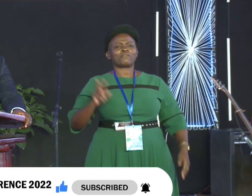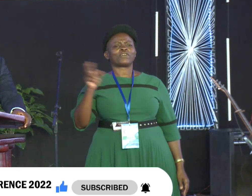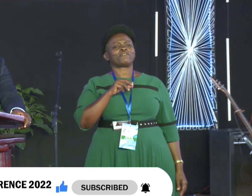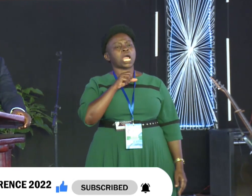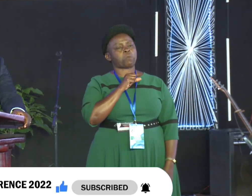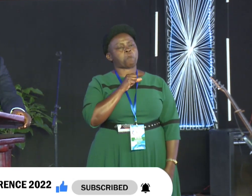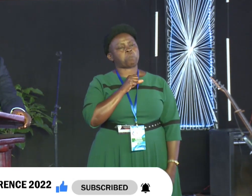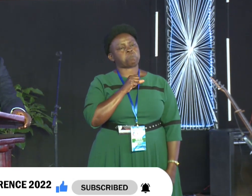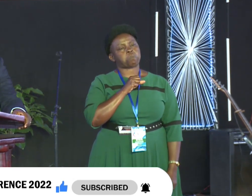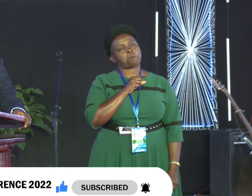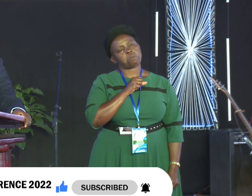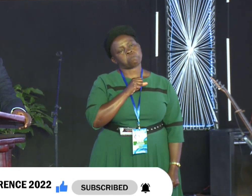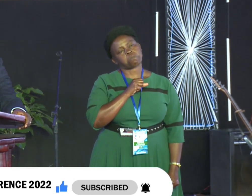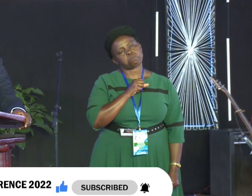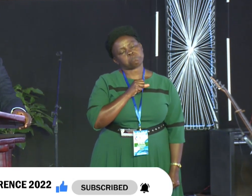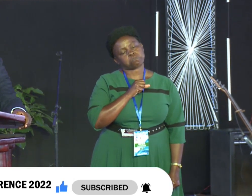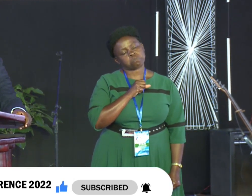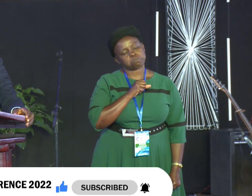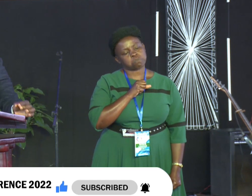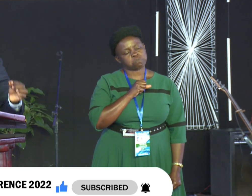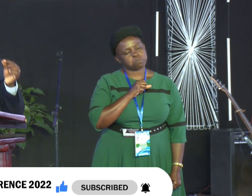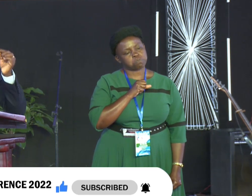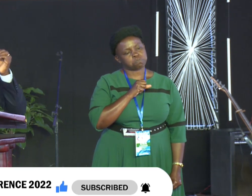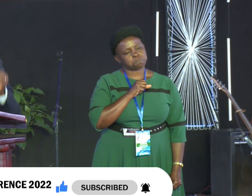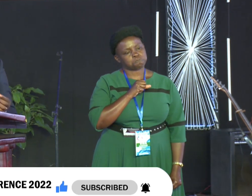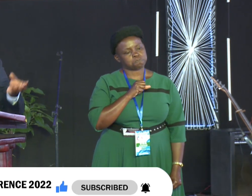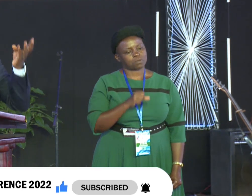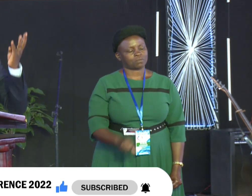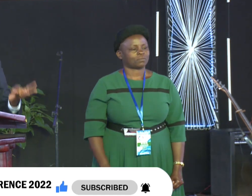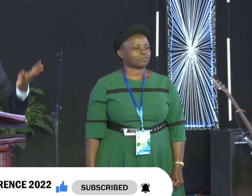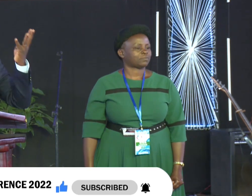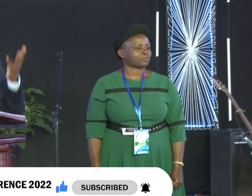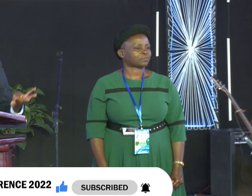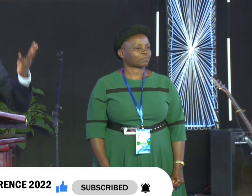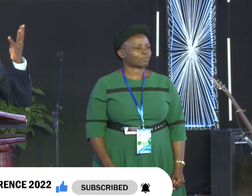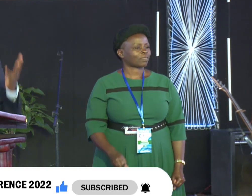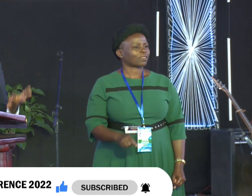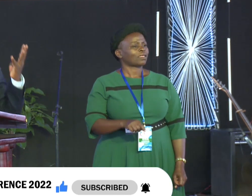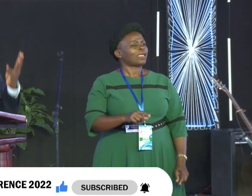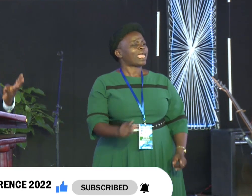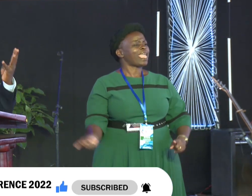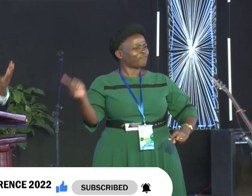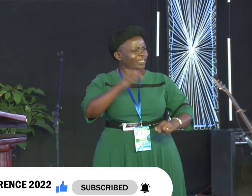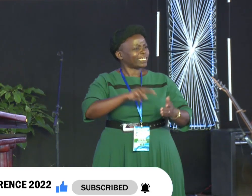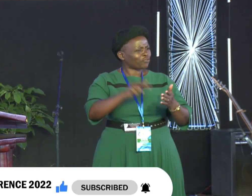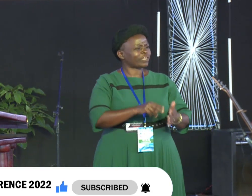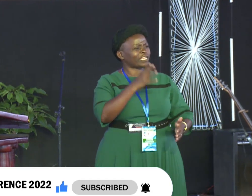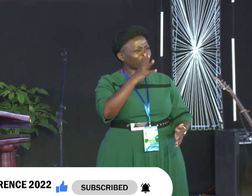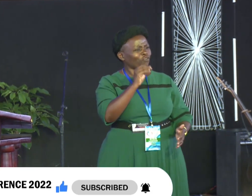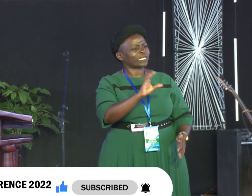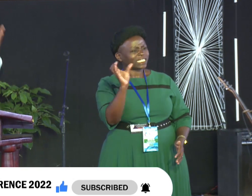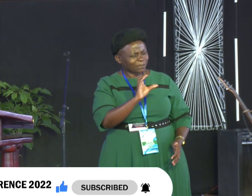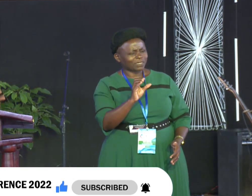elder. Your outward man is still young, so don't pretend to act like an old man. 40 chapters a